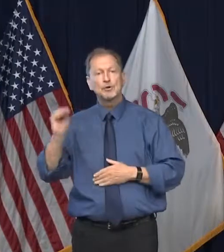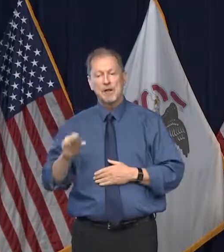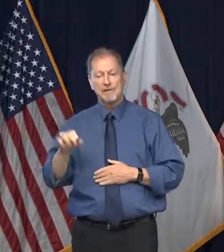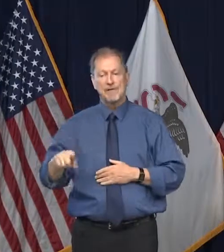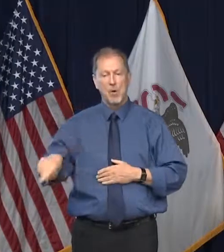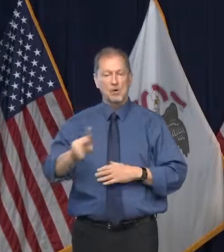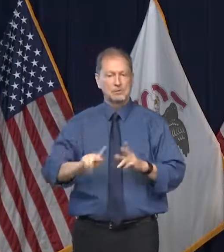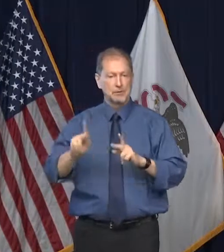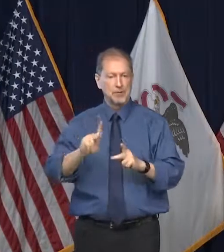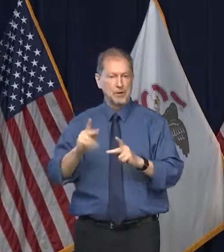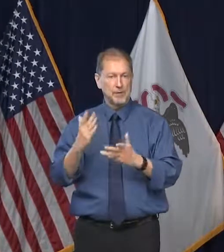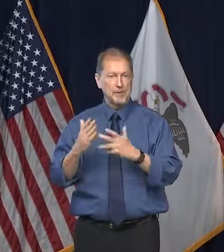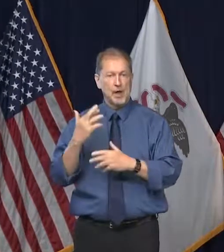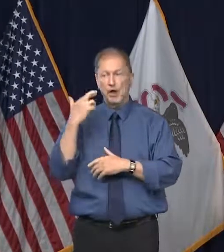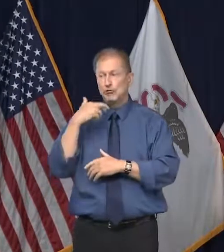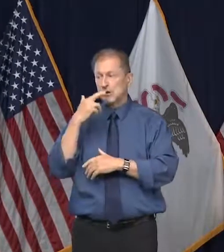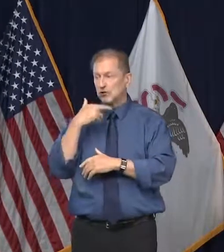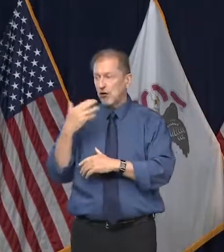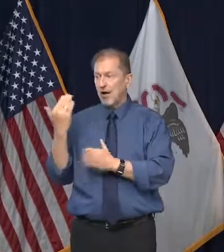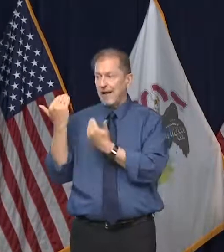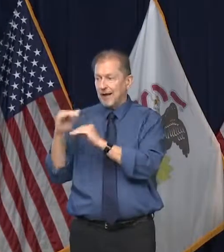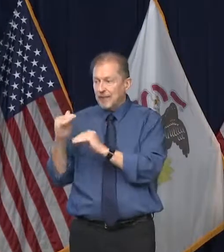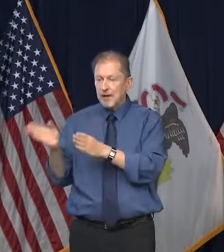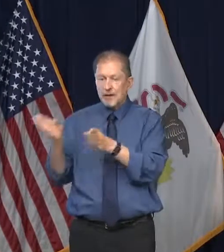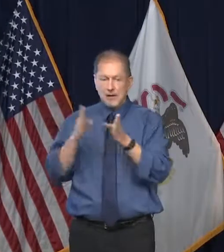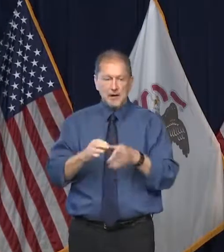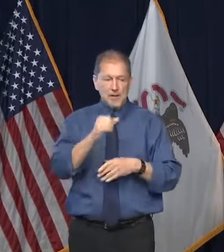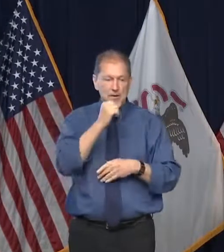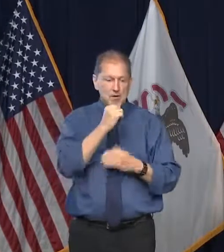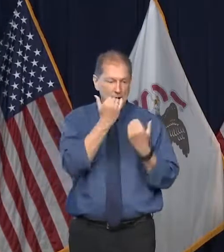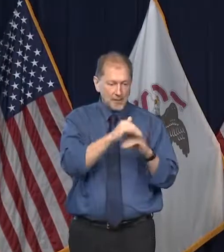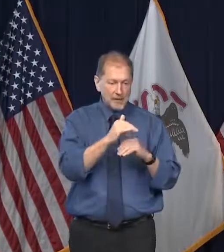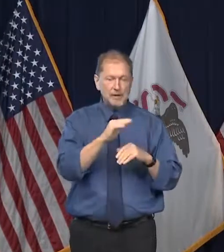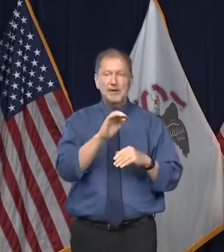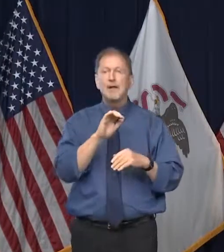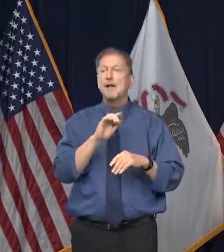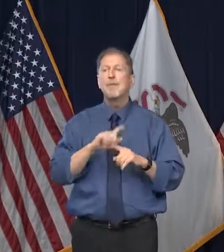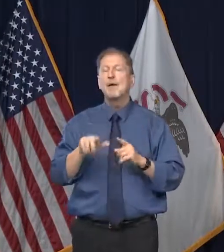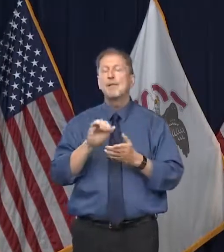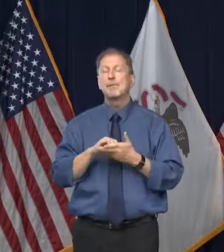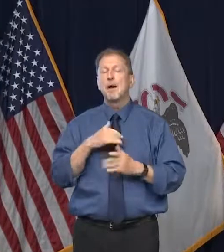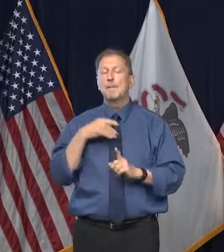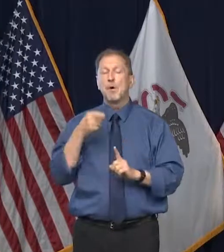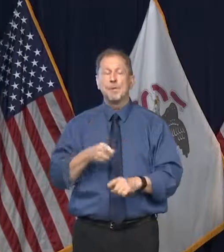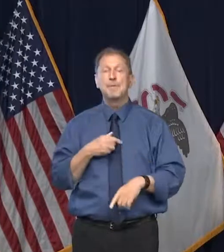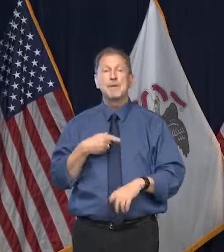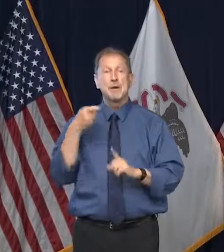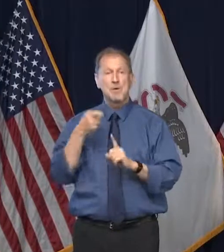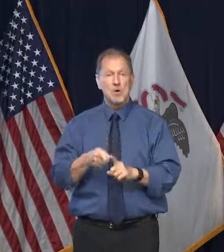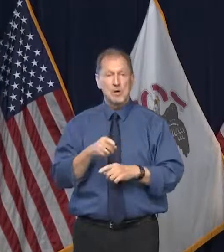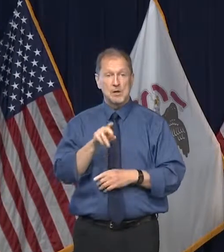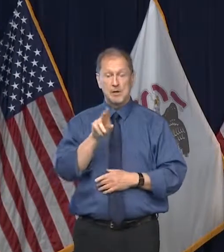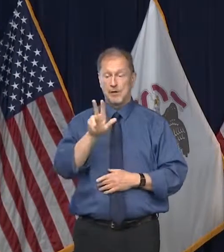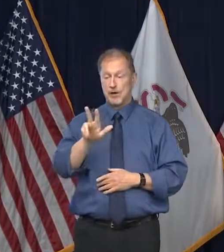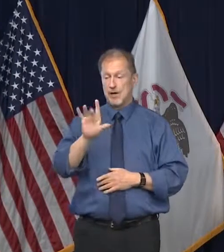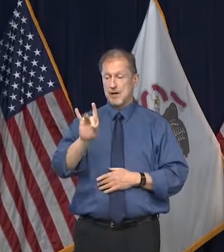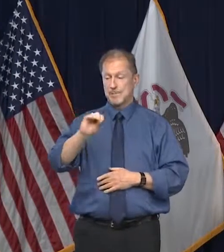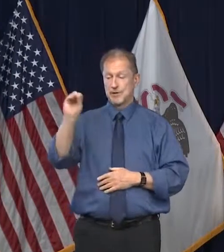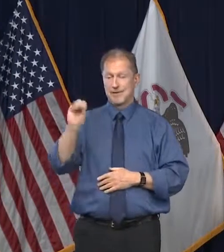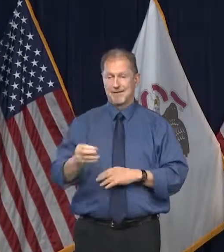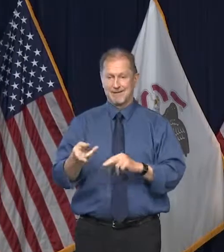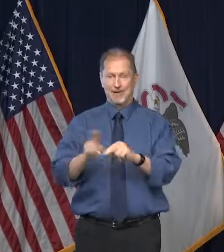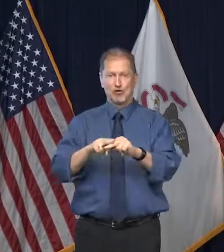restaurant workers and bar workers and such, too, who may not have their jobs. But that aside, considering that's a 38%